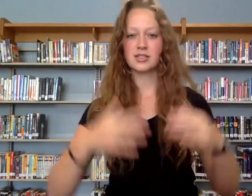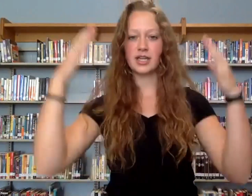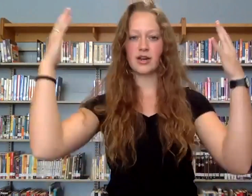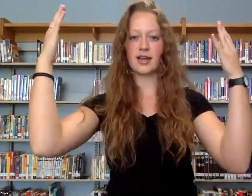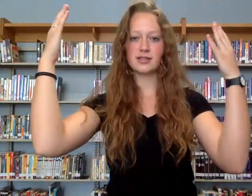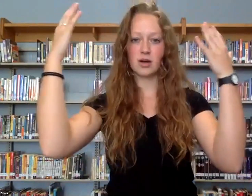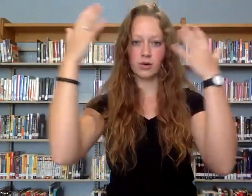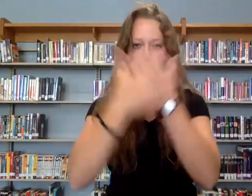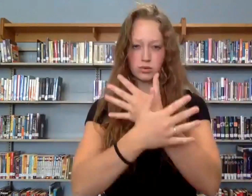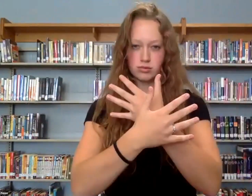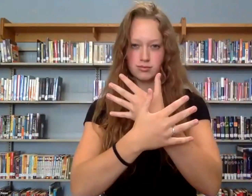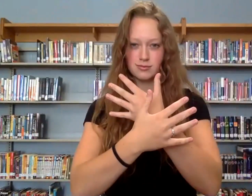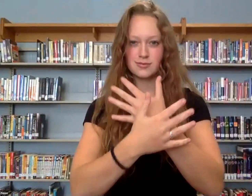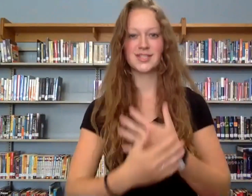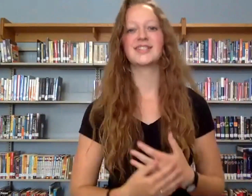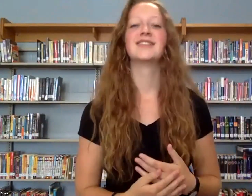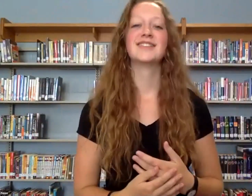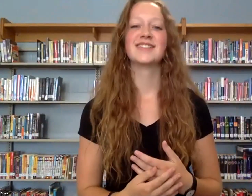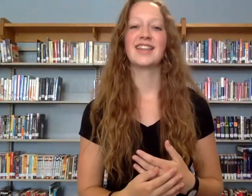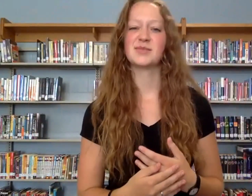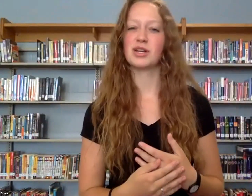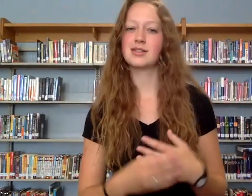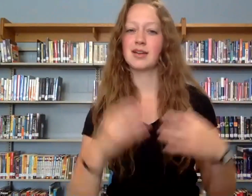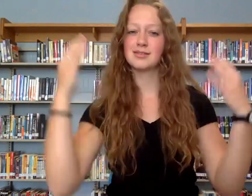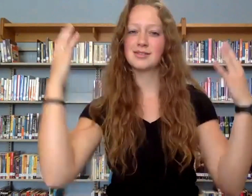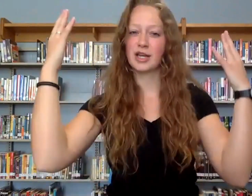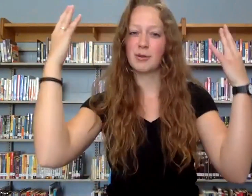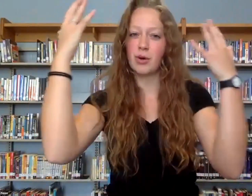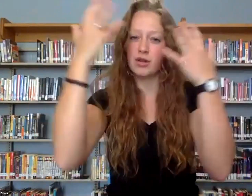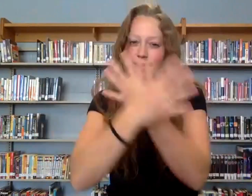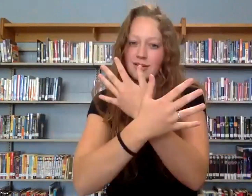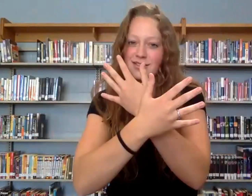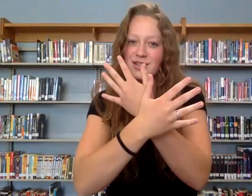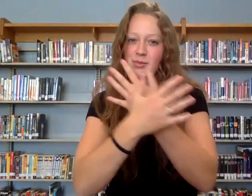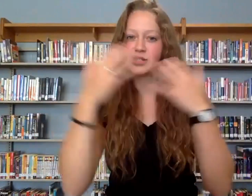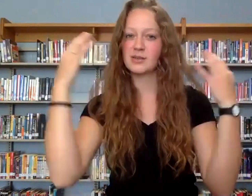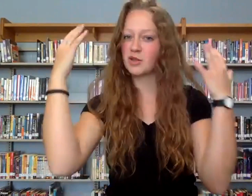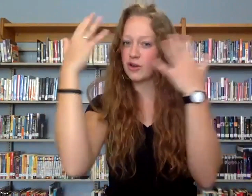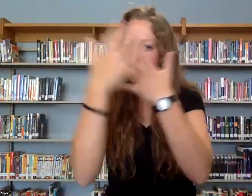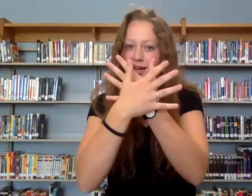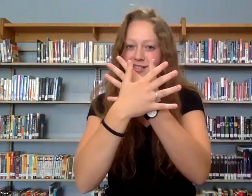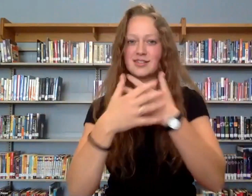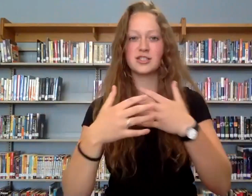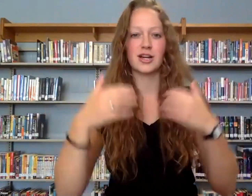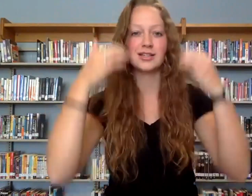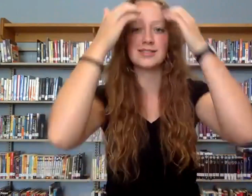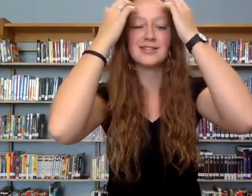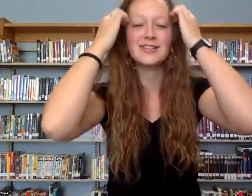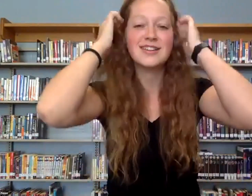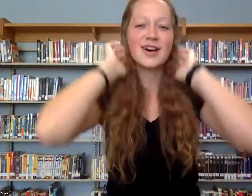take your hands and go, I think it's pretty intense. Like you're pulling something over your eyes. Darkness.